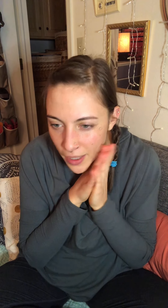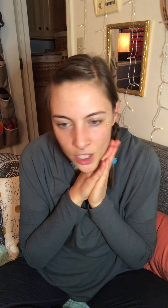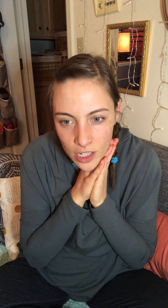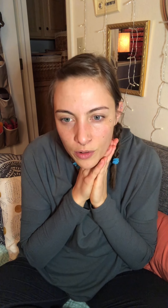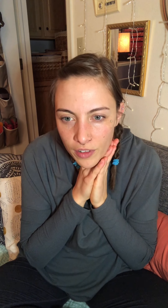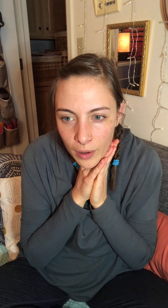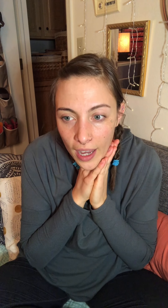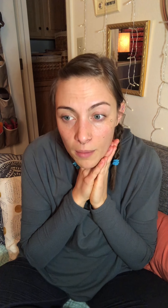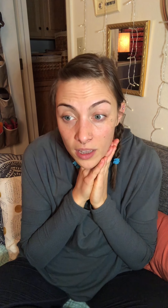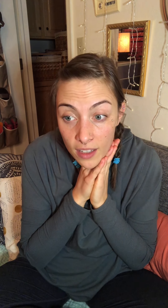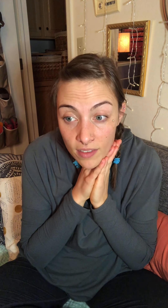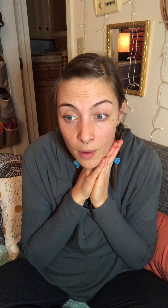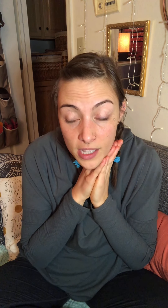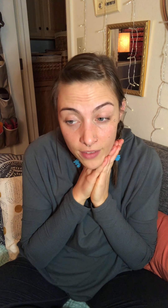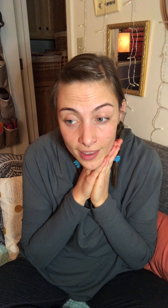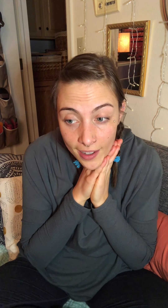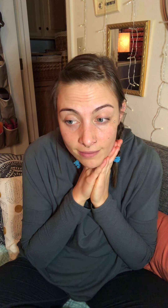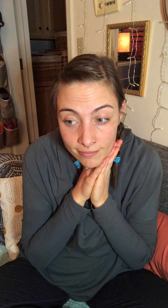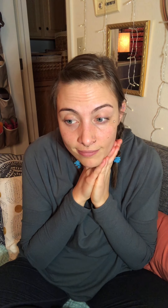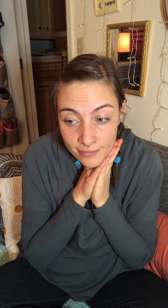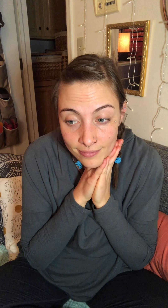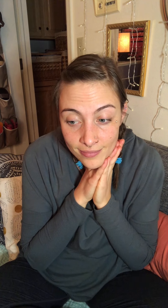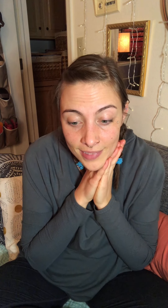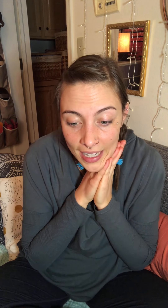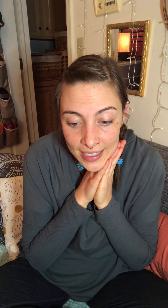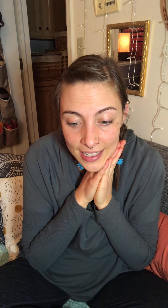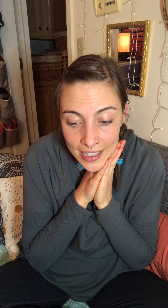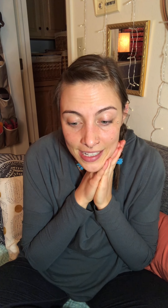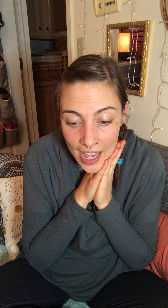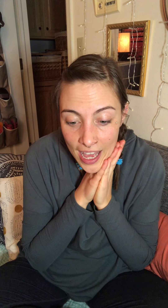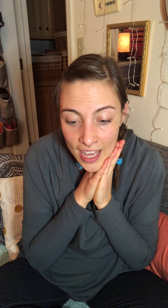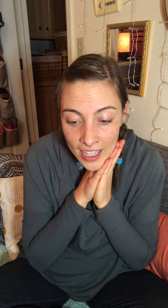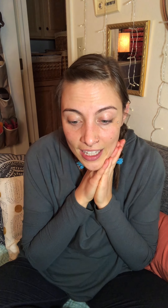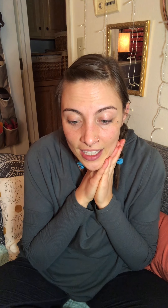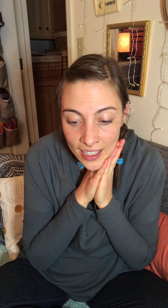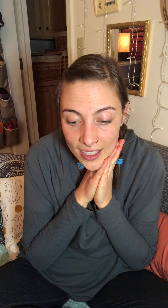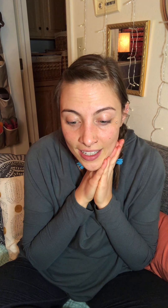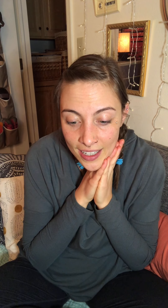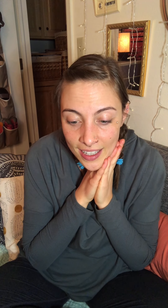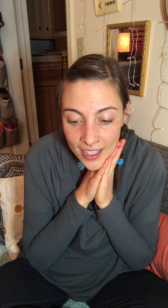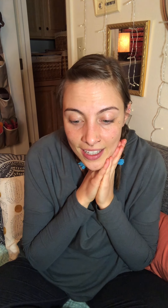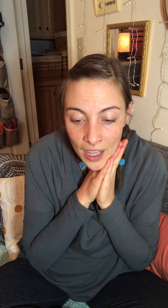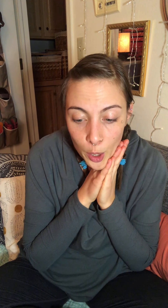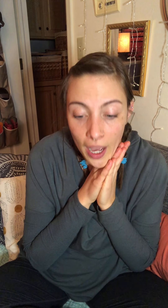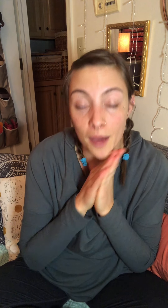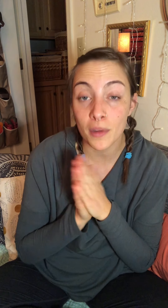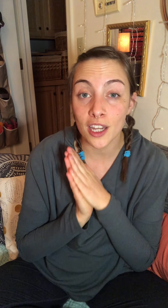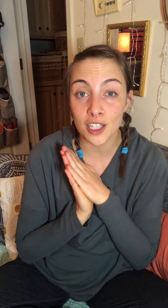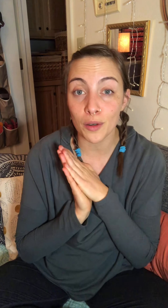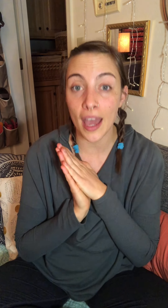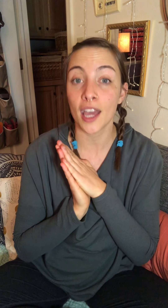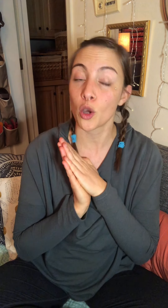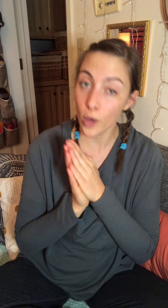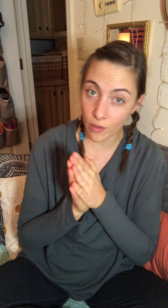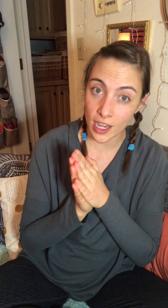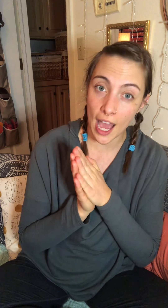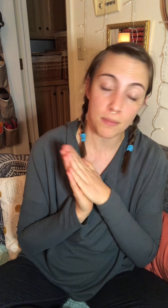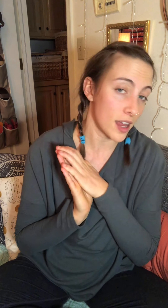Just reviewing, I believe that was everything. Nicely done. Okay, I'm gonna do a quick recap, not